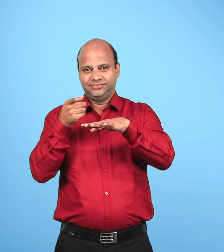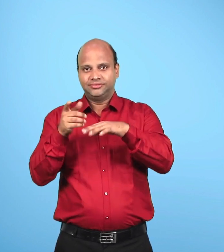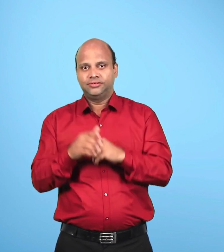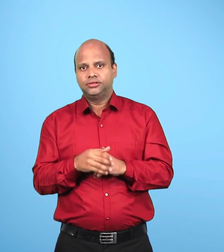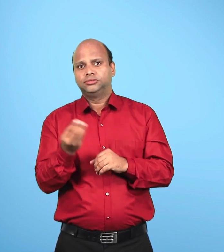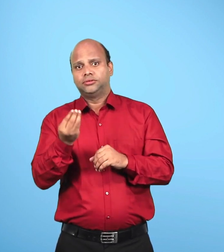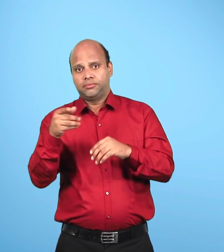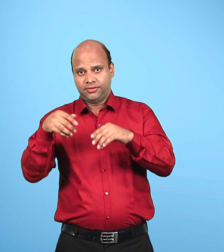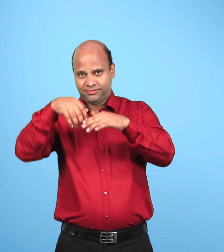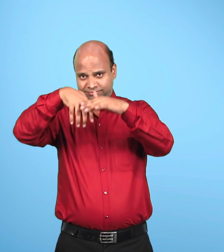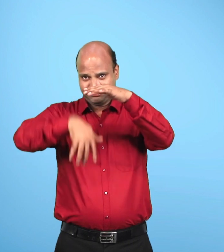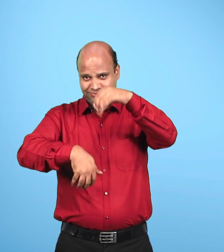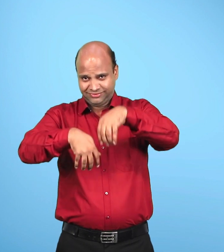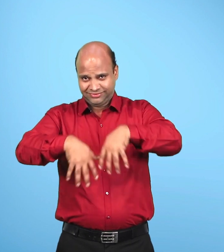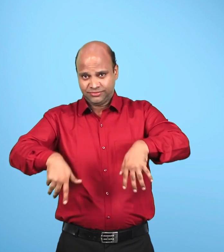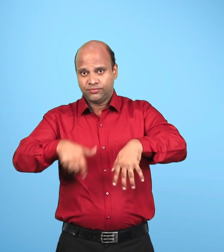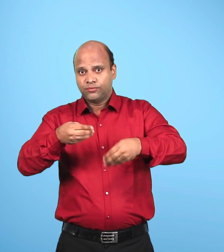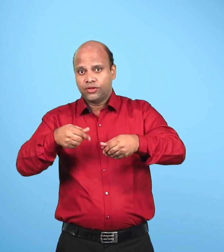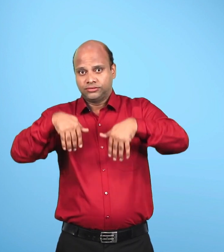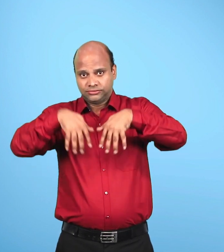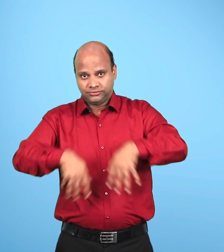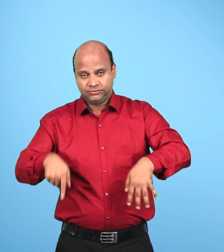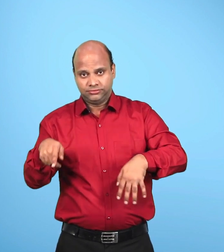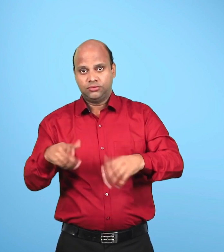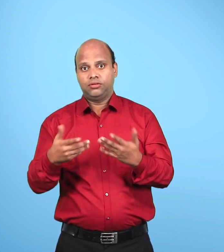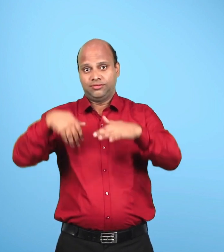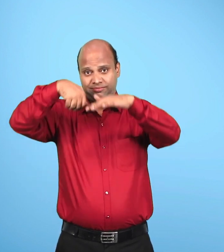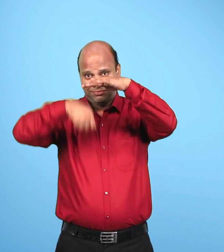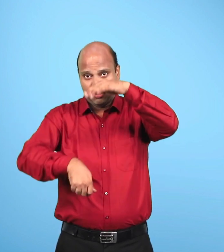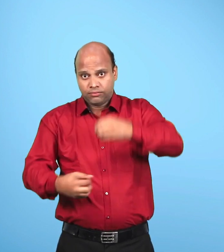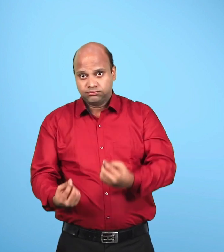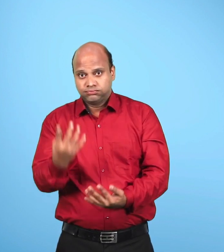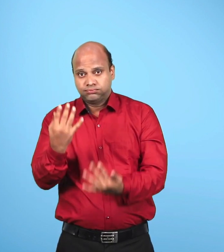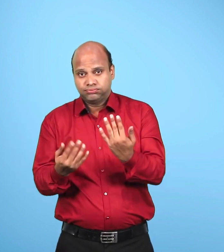fixed in the soil at the bottom. Some aquatic plants are submerged in water.